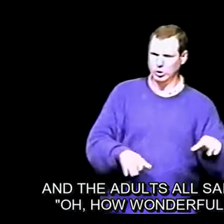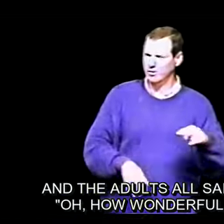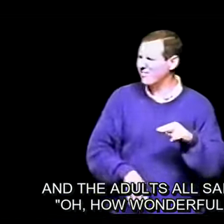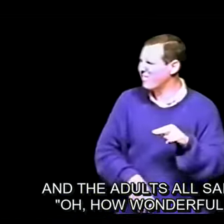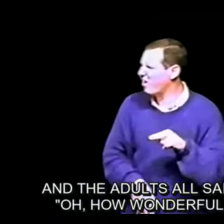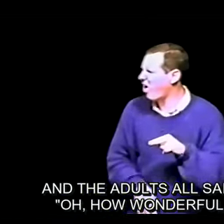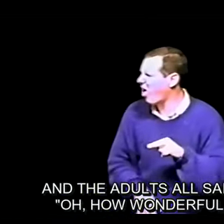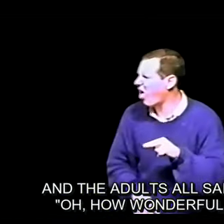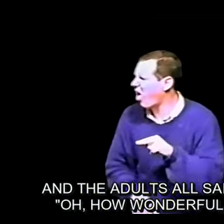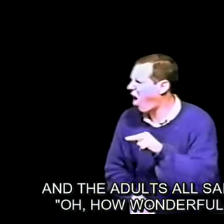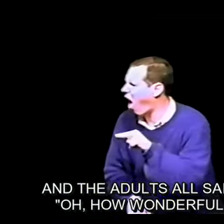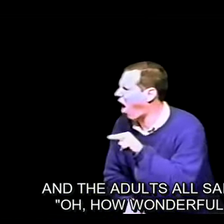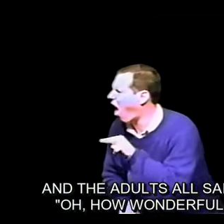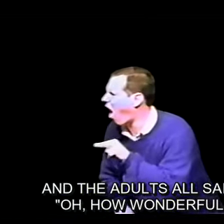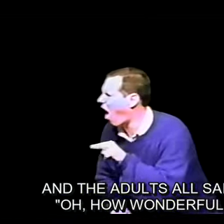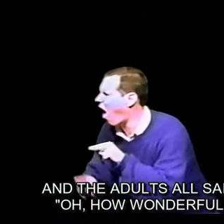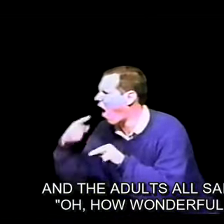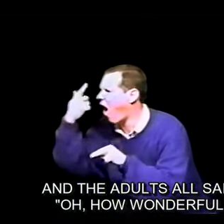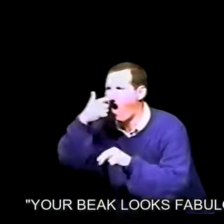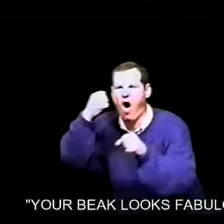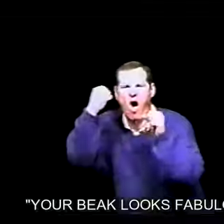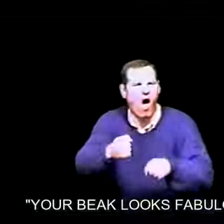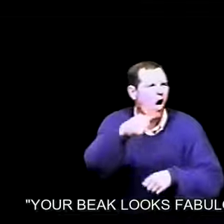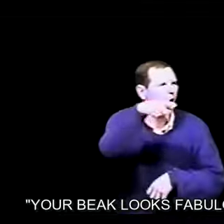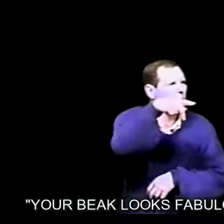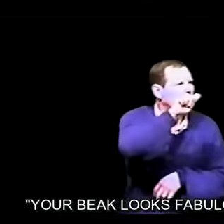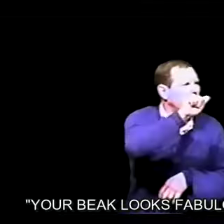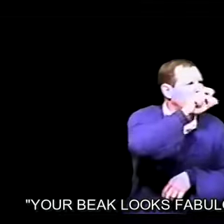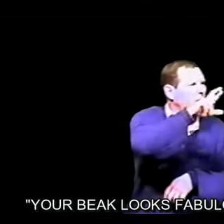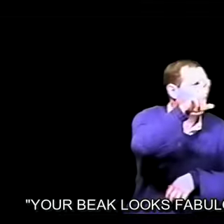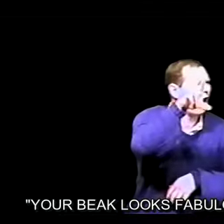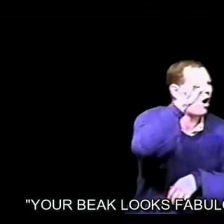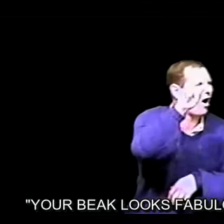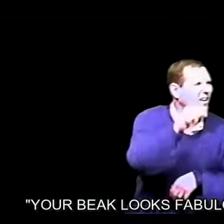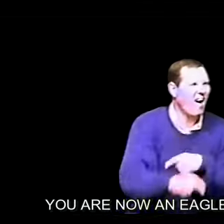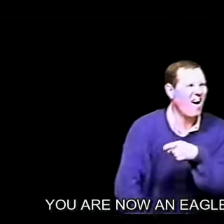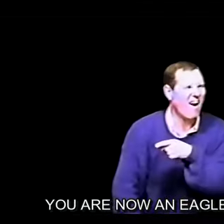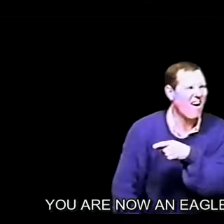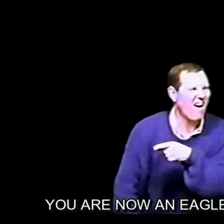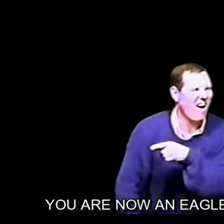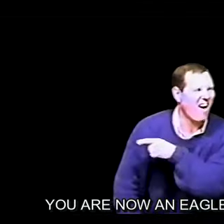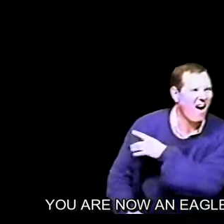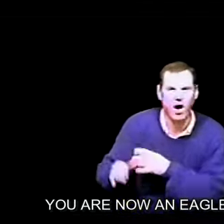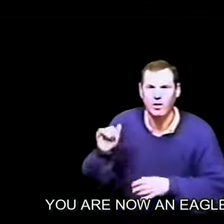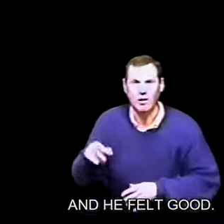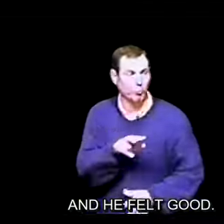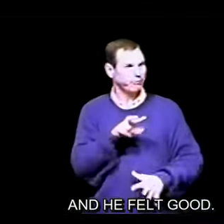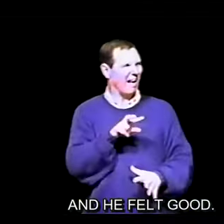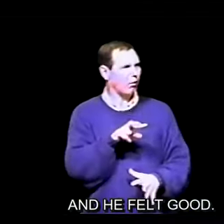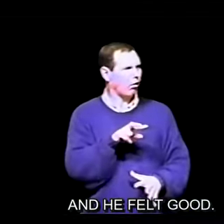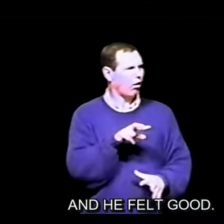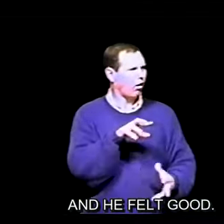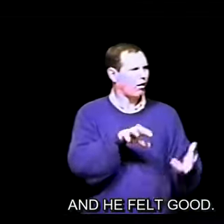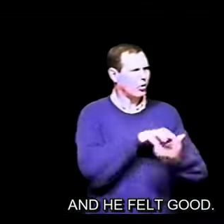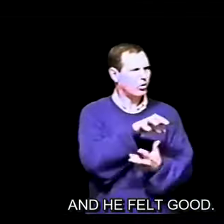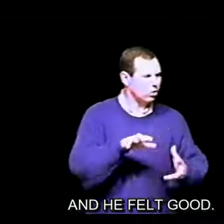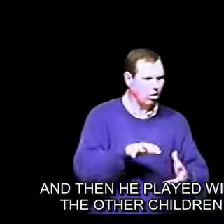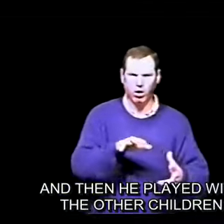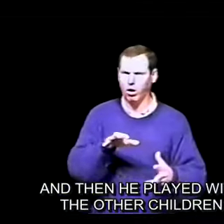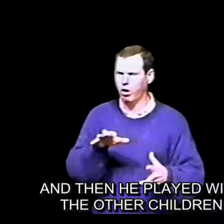how wonderful. Your beak looks fabulous. You are now an eagle. And he felt good, and then he played with the other children,